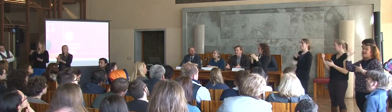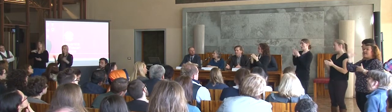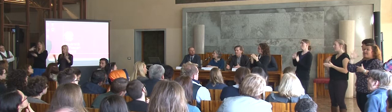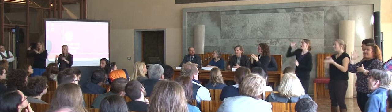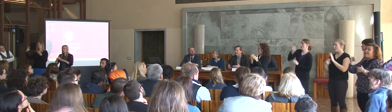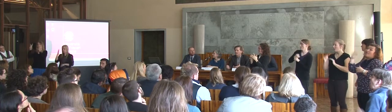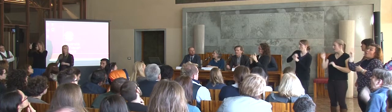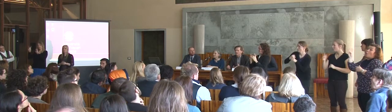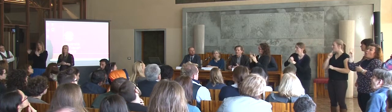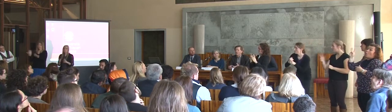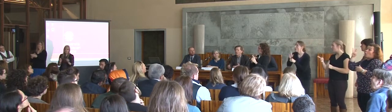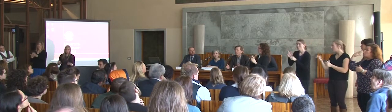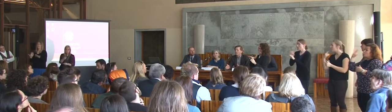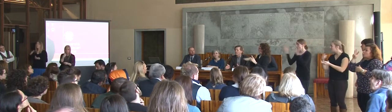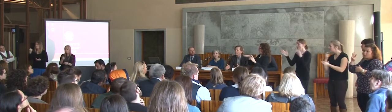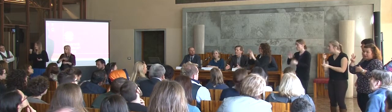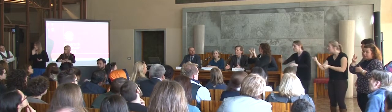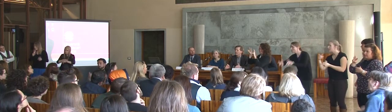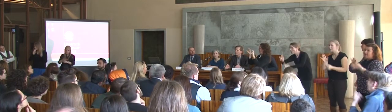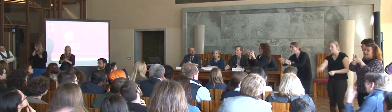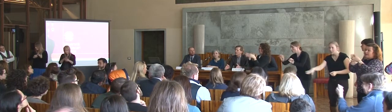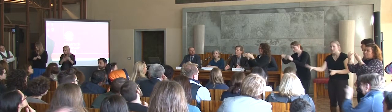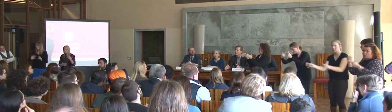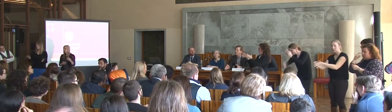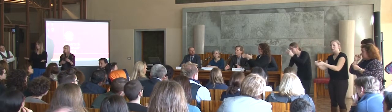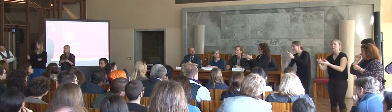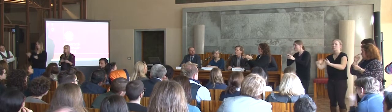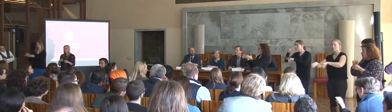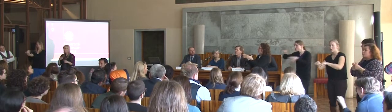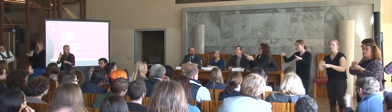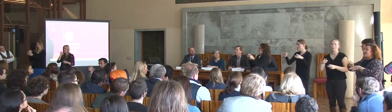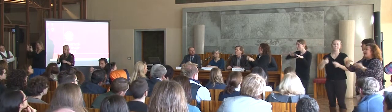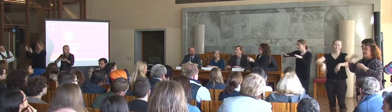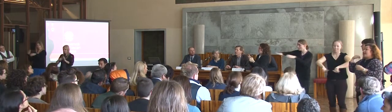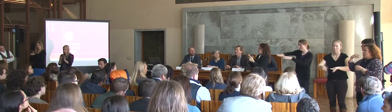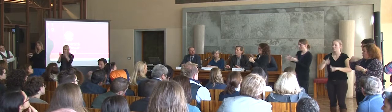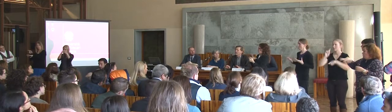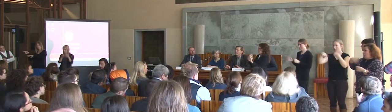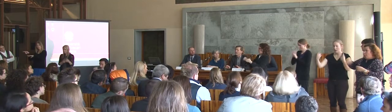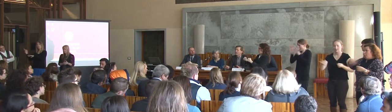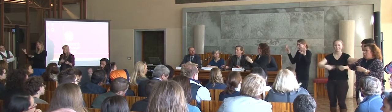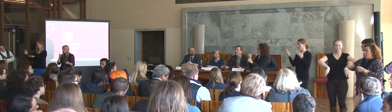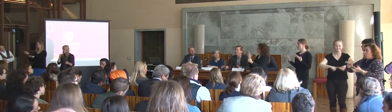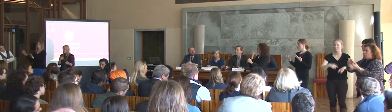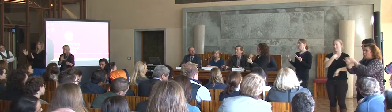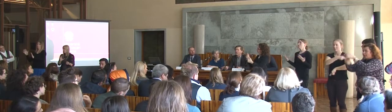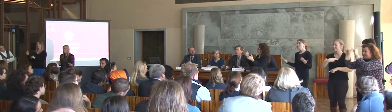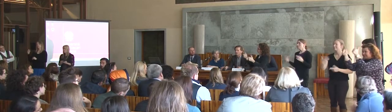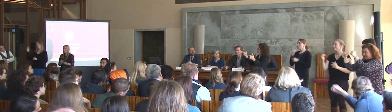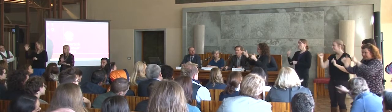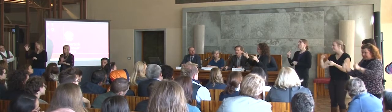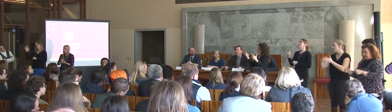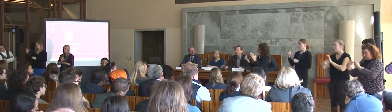like those you mentioned, like kindergarten or whatever. We will, in the new category system, have, let's say, 15